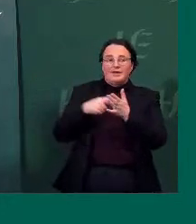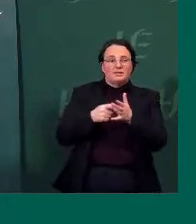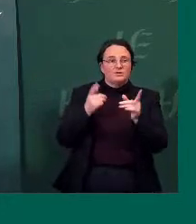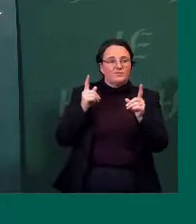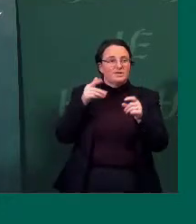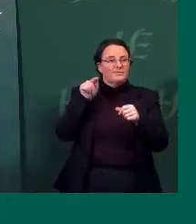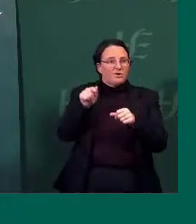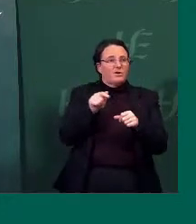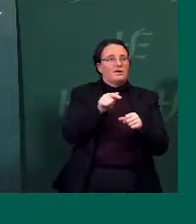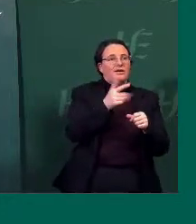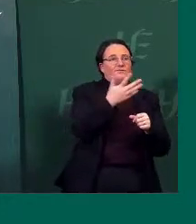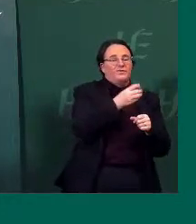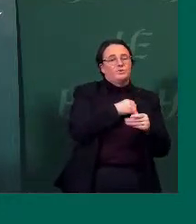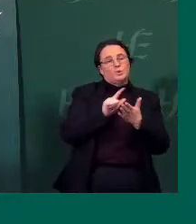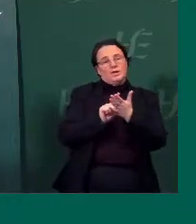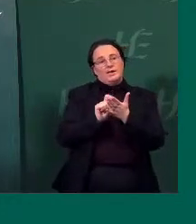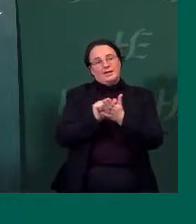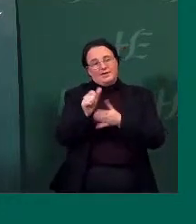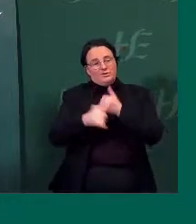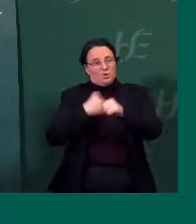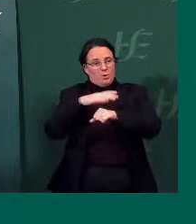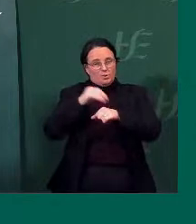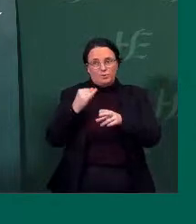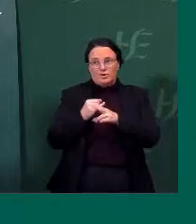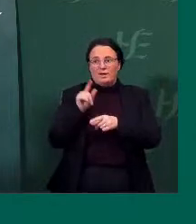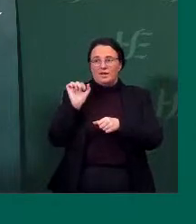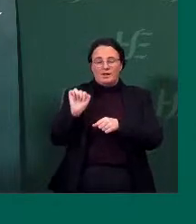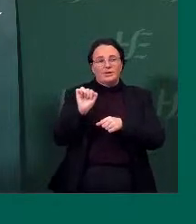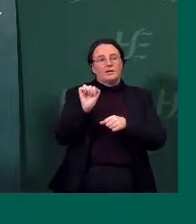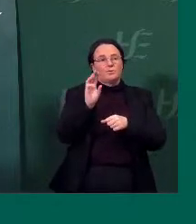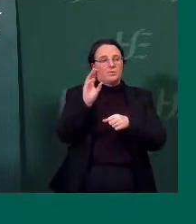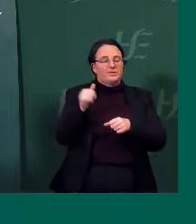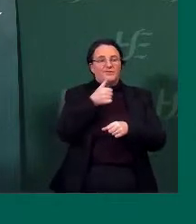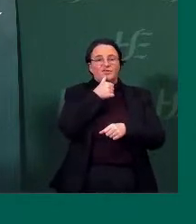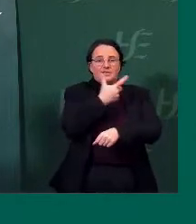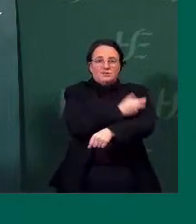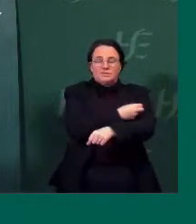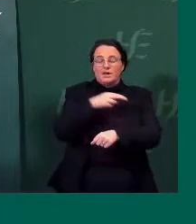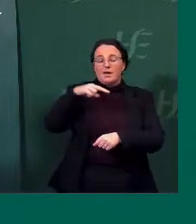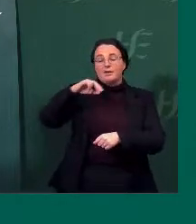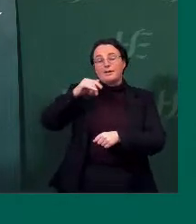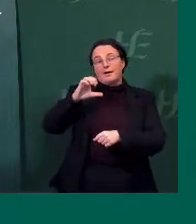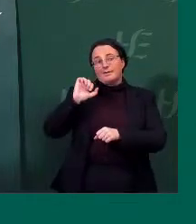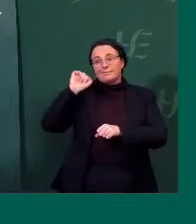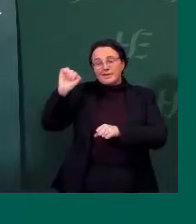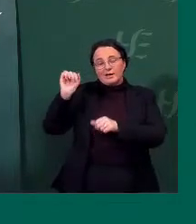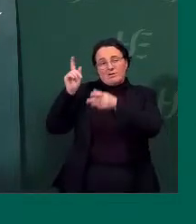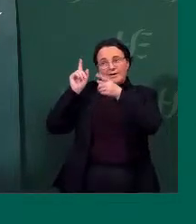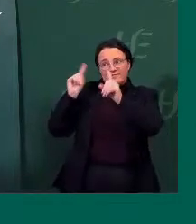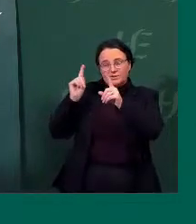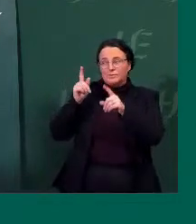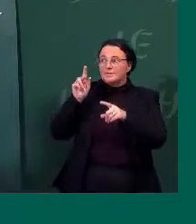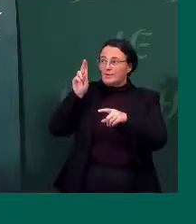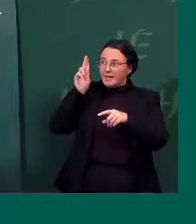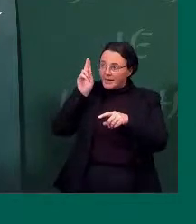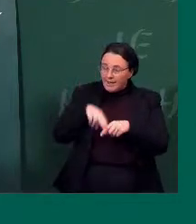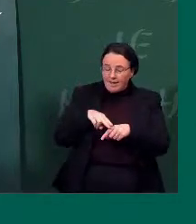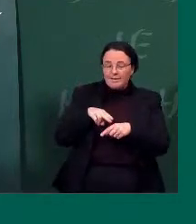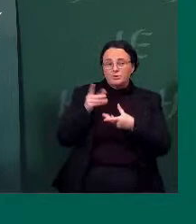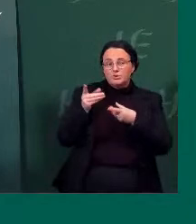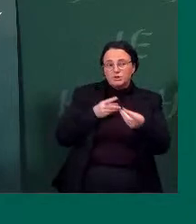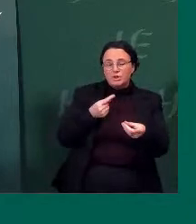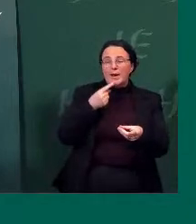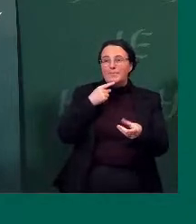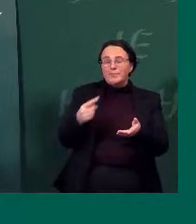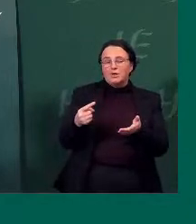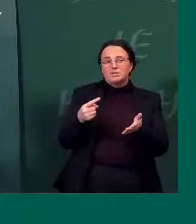paediatrics 5 to 11, and the administration of the primary doses there. And NIAC advice will actually tell us that we can do that, but also will